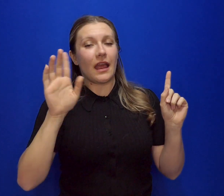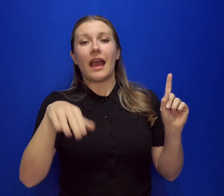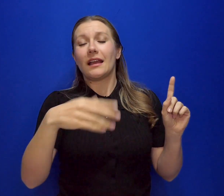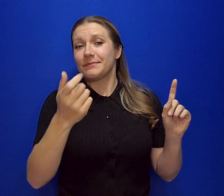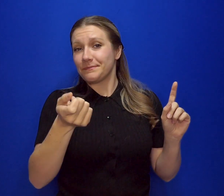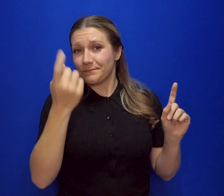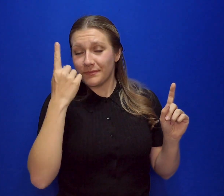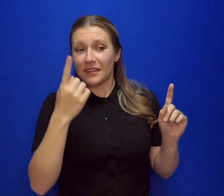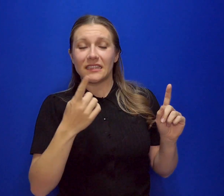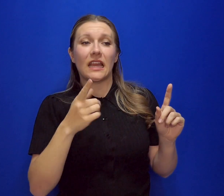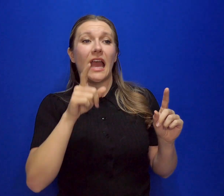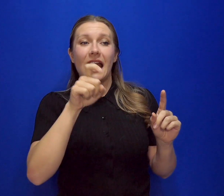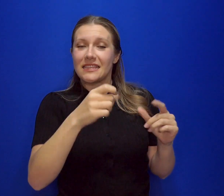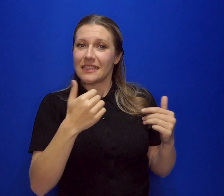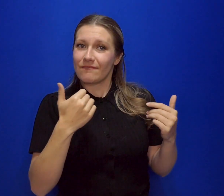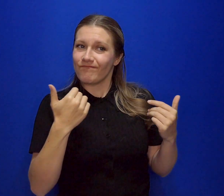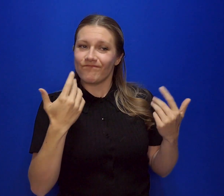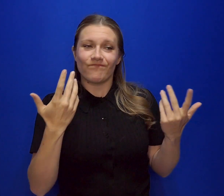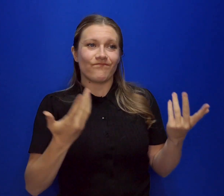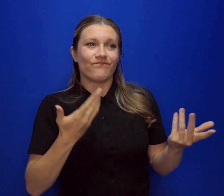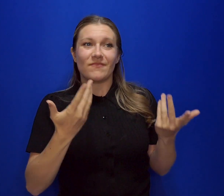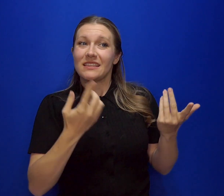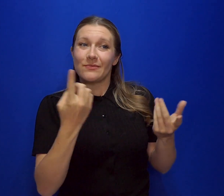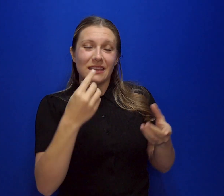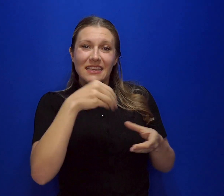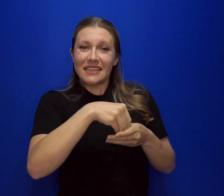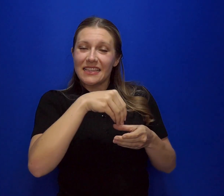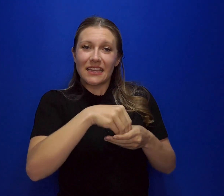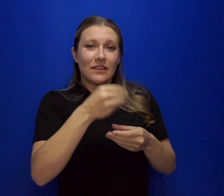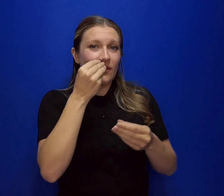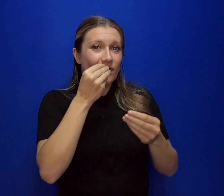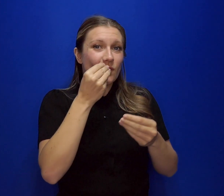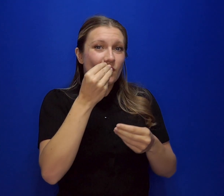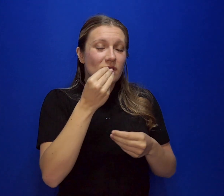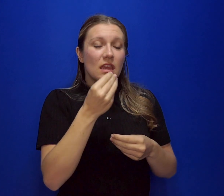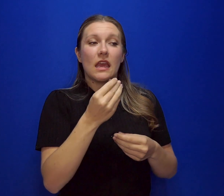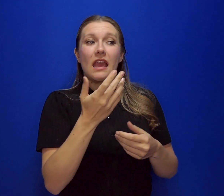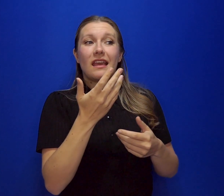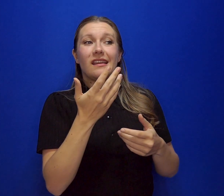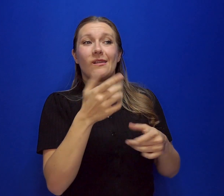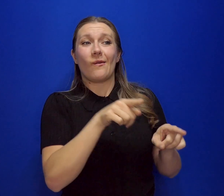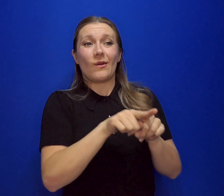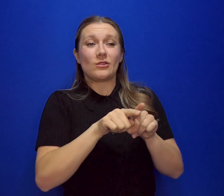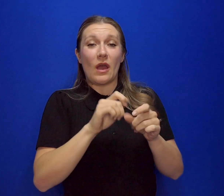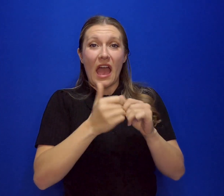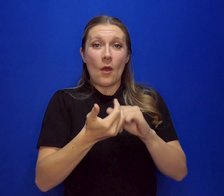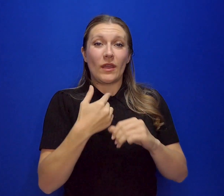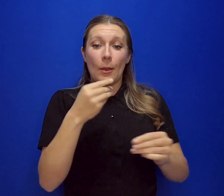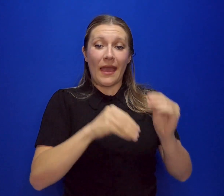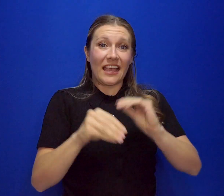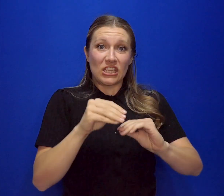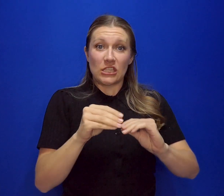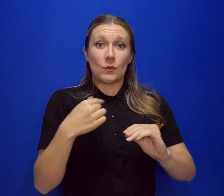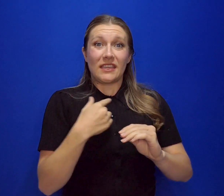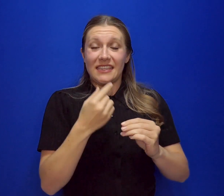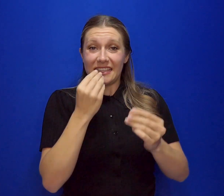I mean, there's got to be something in the food and how we are packaging what we are eating